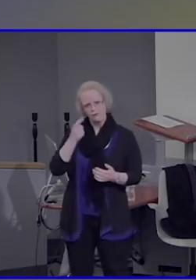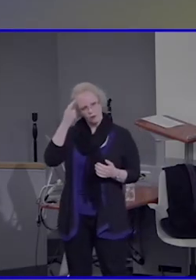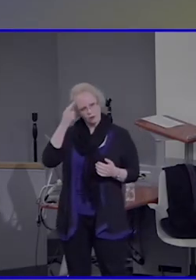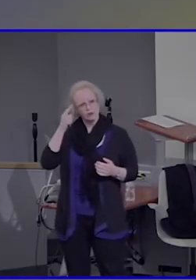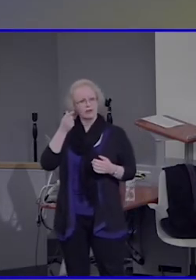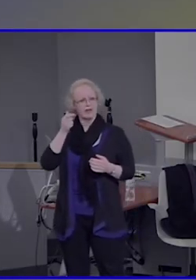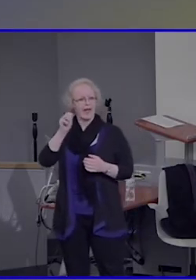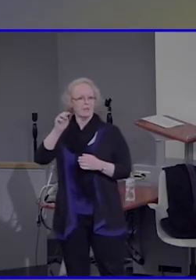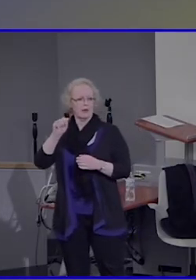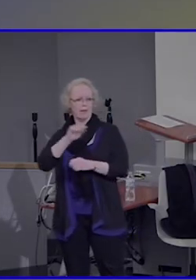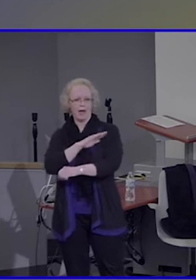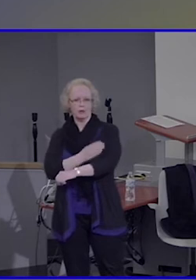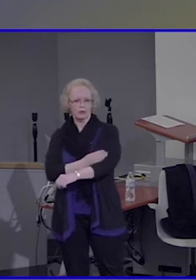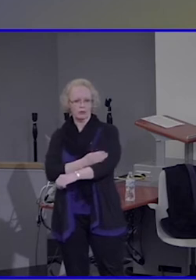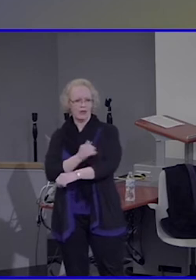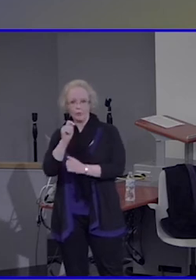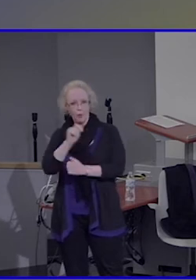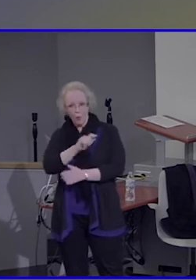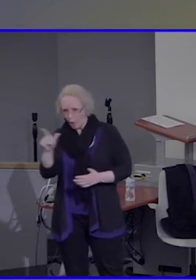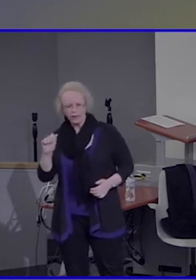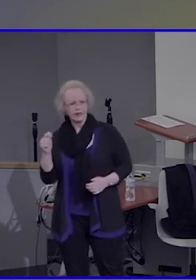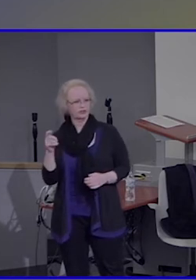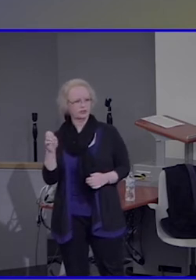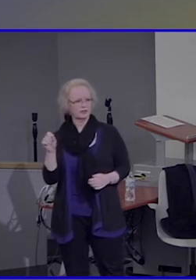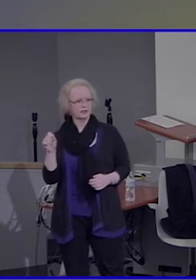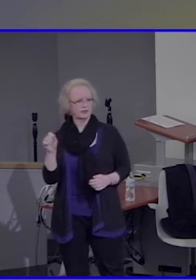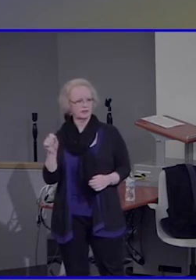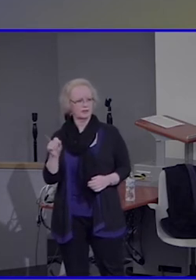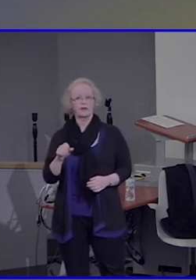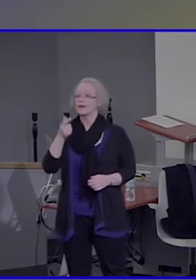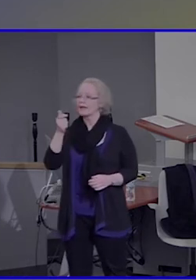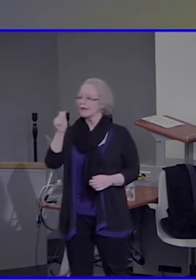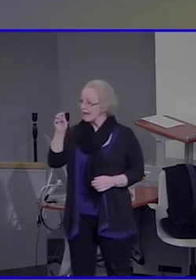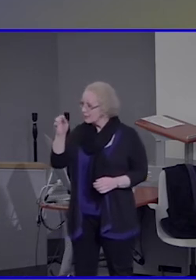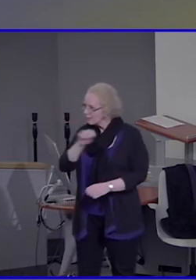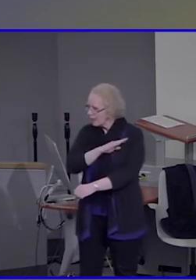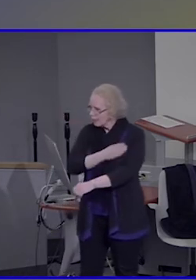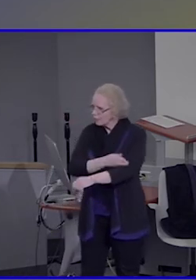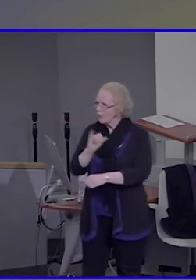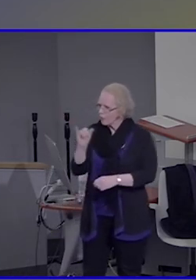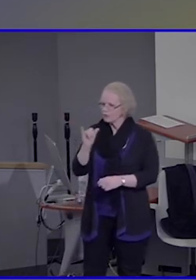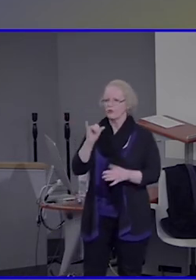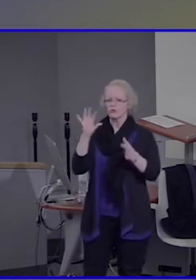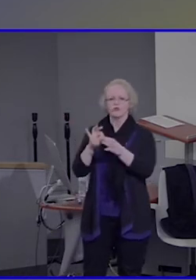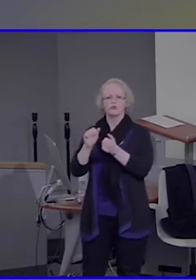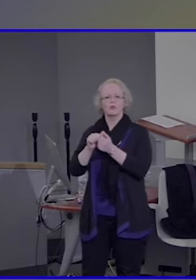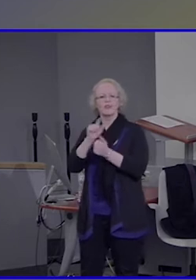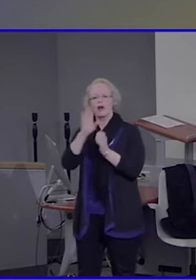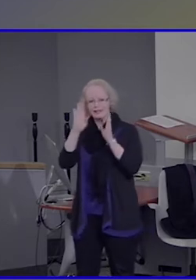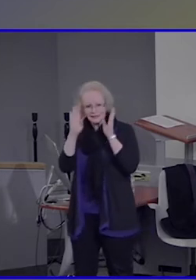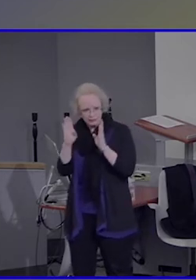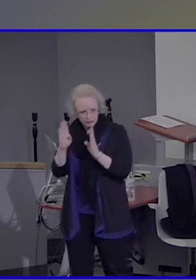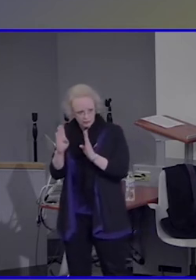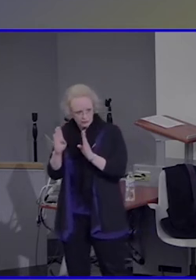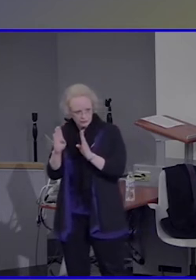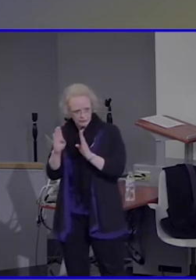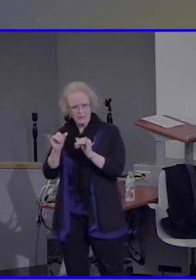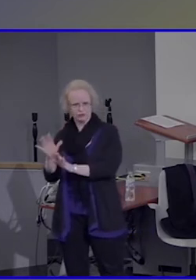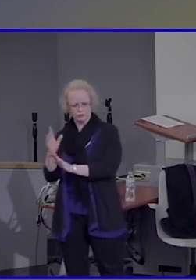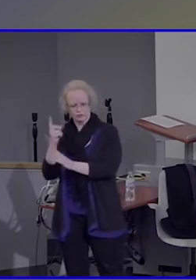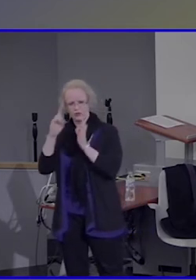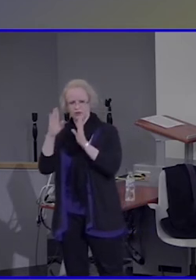and gamma power was also associated with attention measures children who